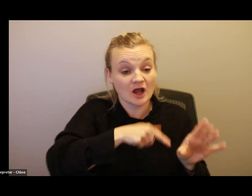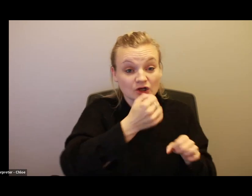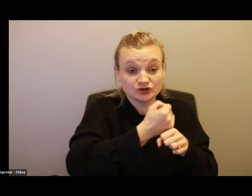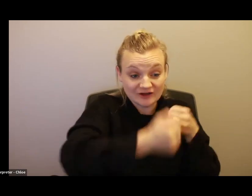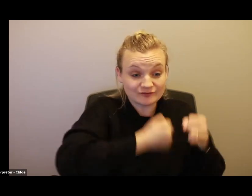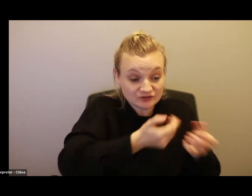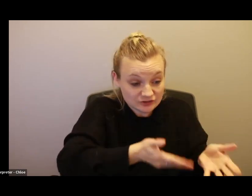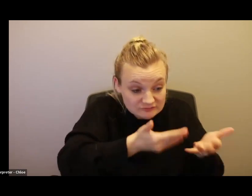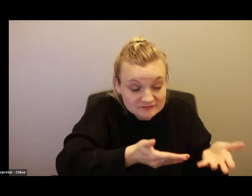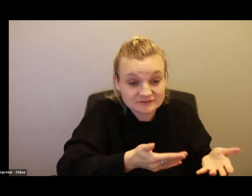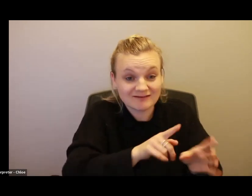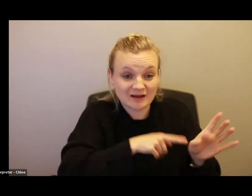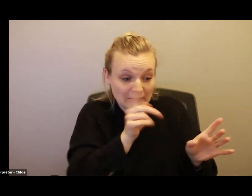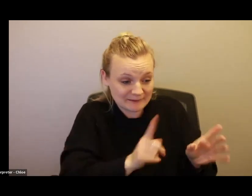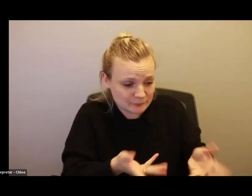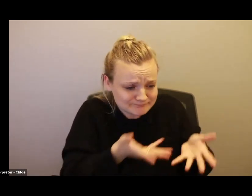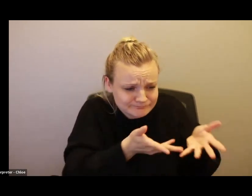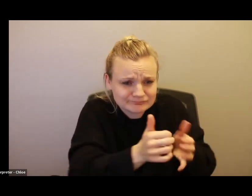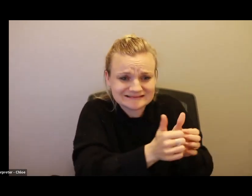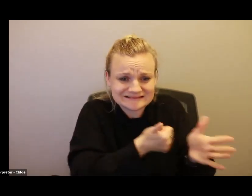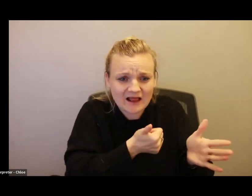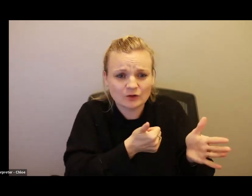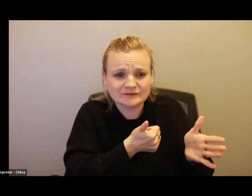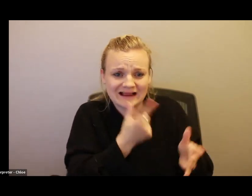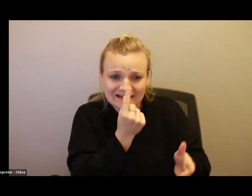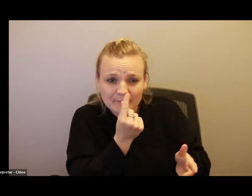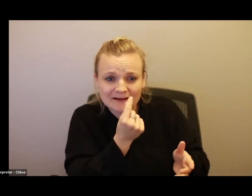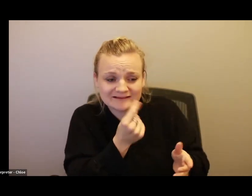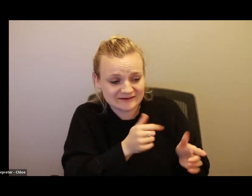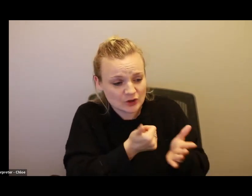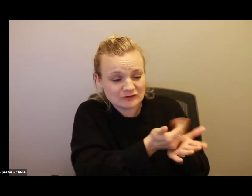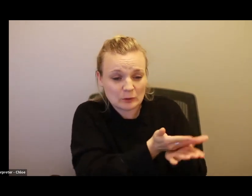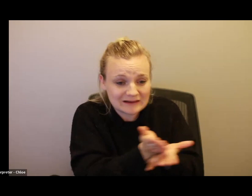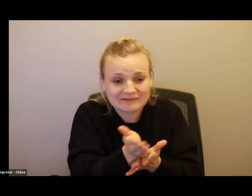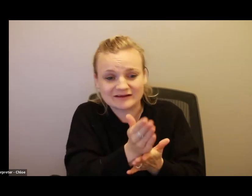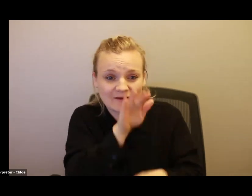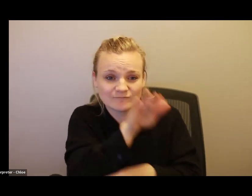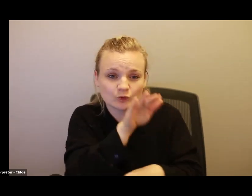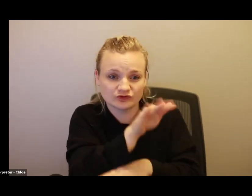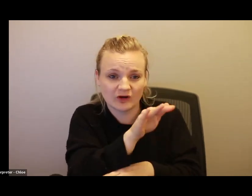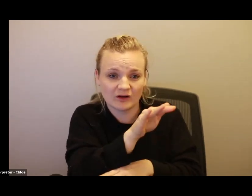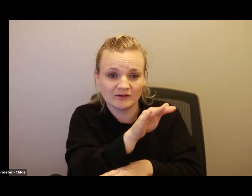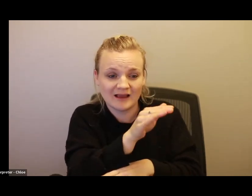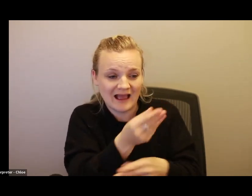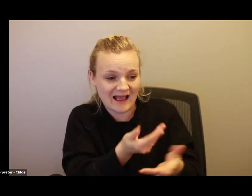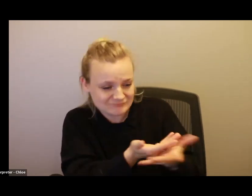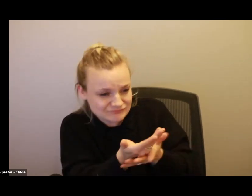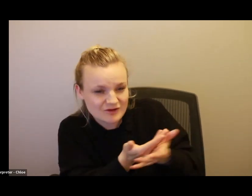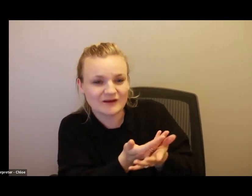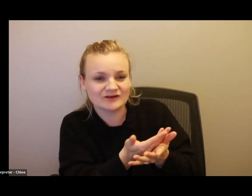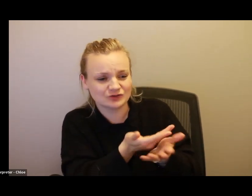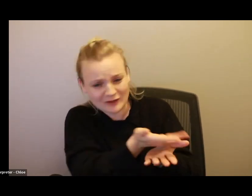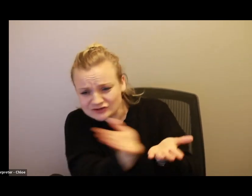equip young people with skills and capabilities to help them navigate the future. and negotiate it and share it with